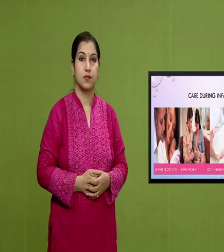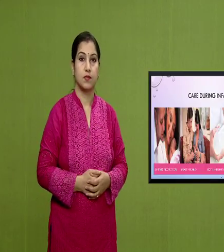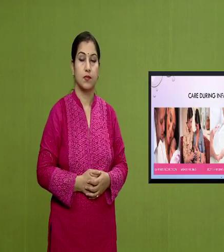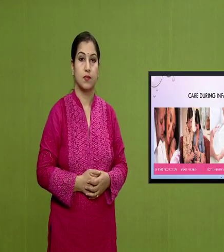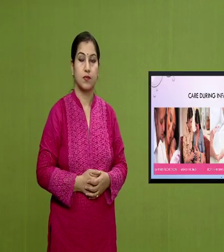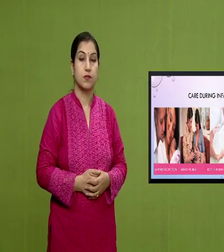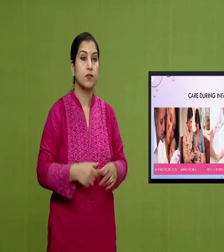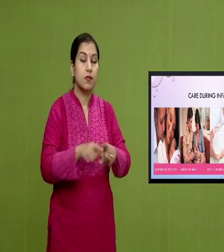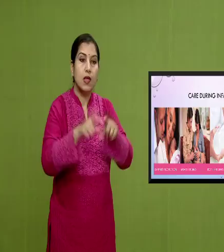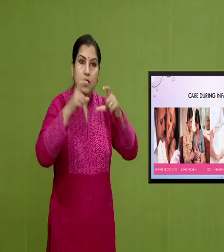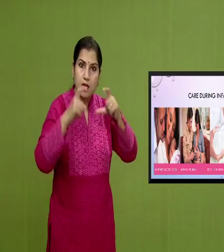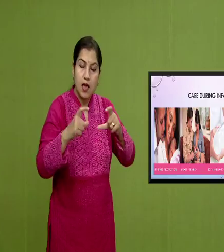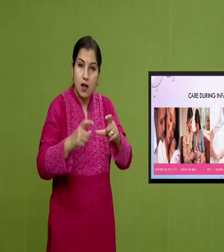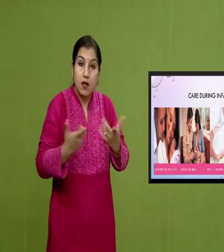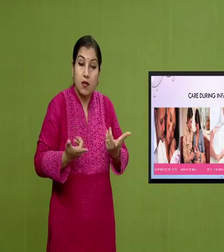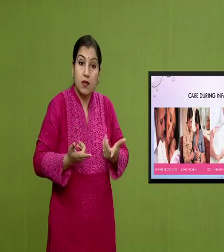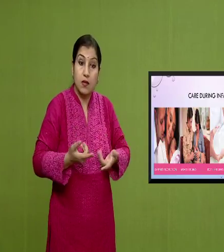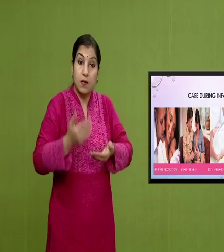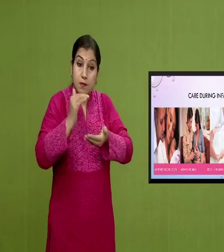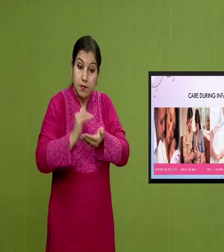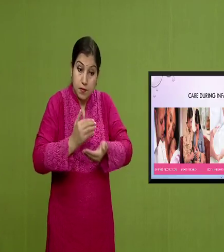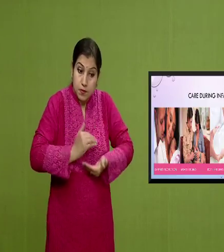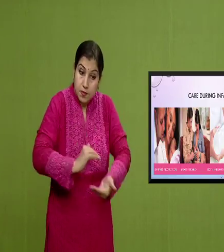Care during infancy.